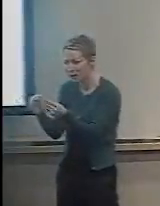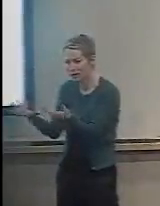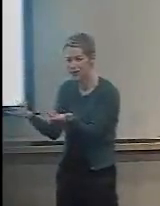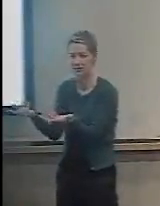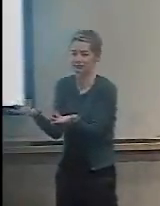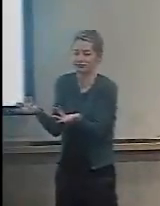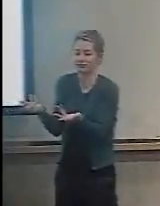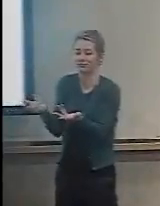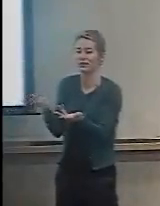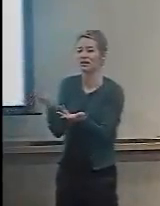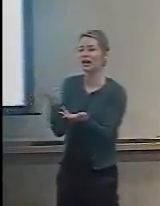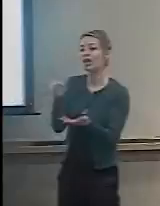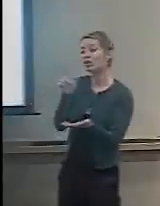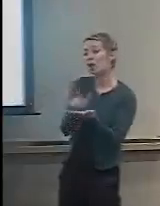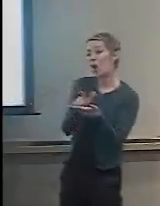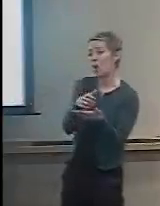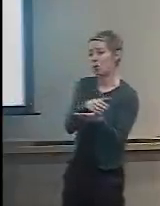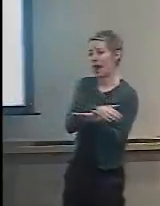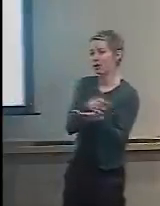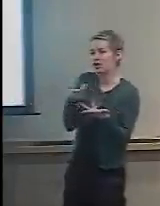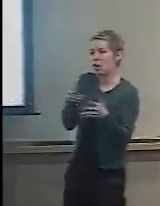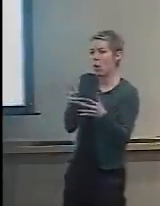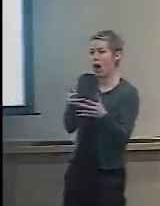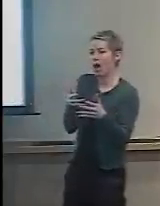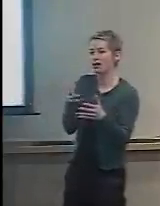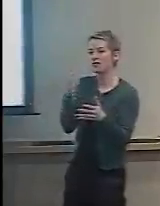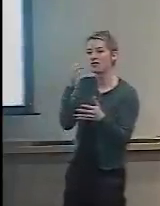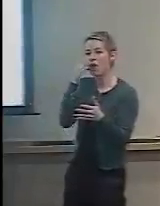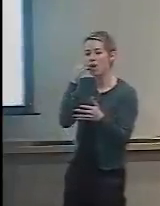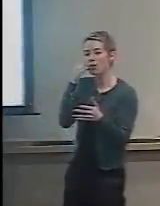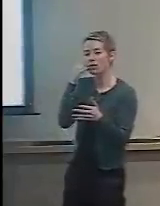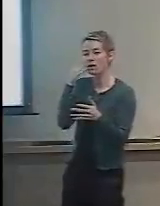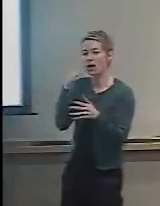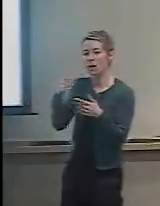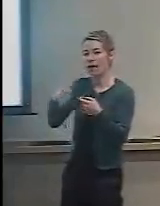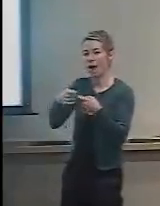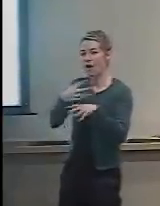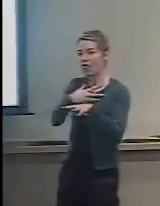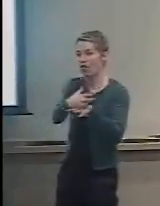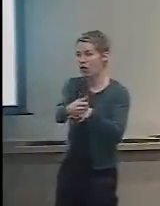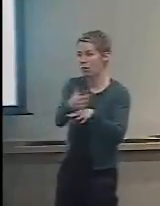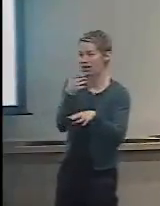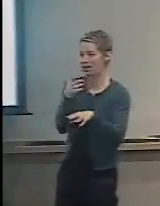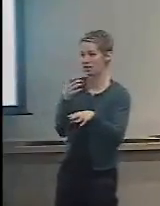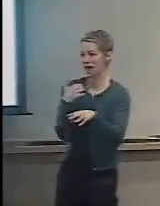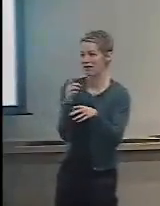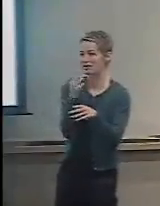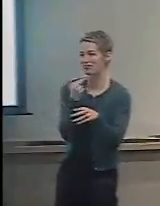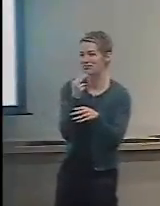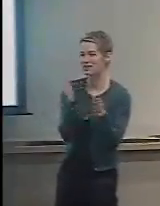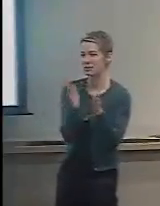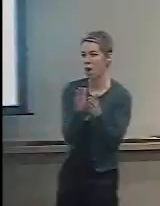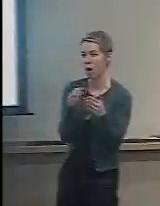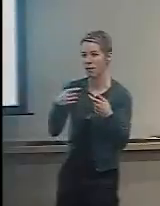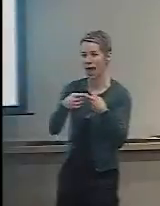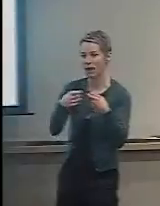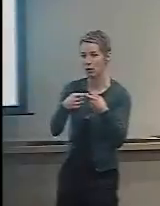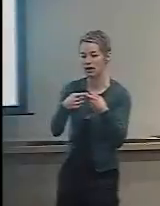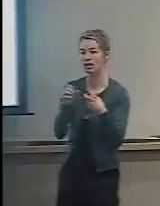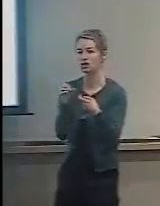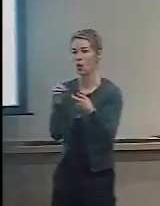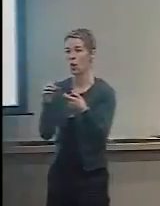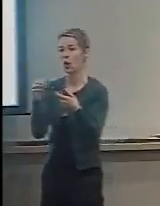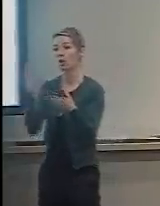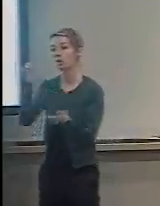power, well, you don't want to use a lot of power on your cell phone because you have a battery. And low power means not too much computation if you can avoid